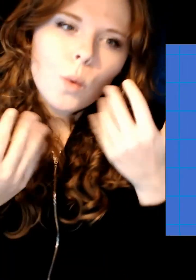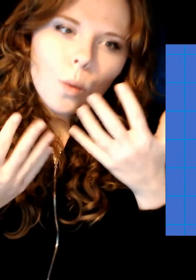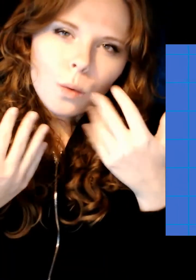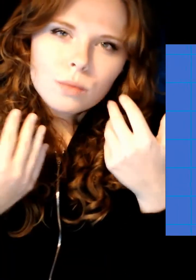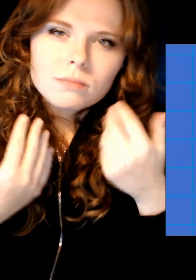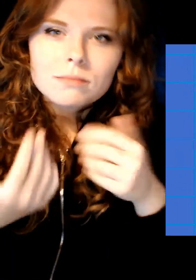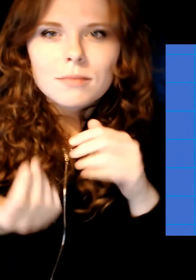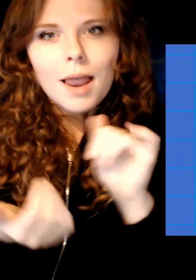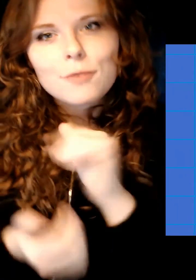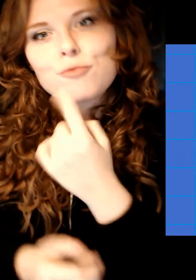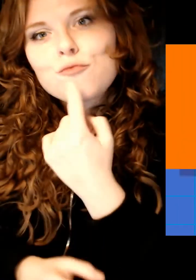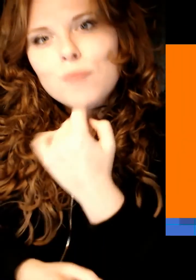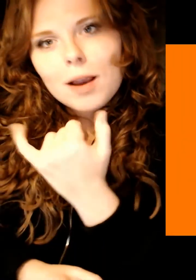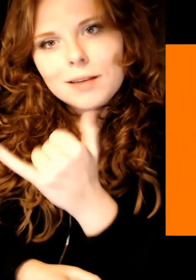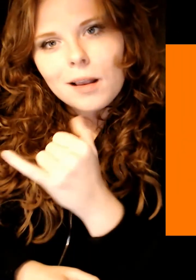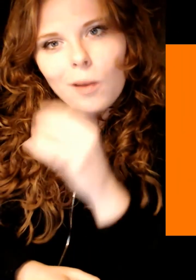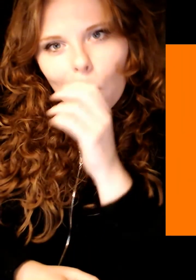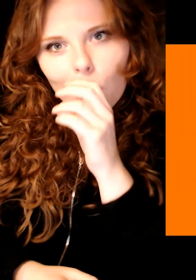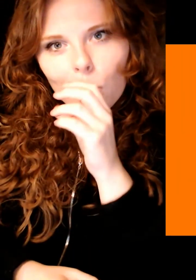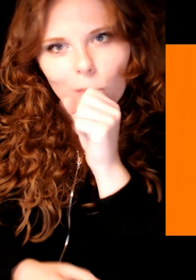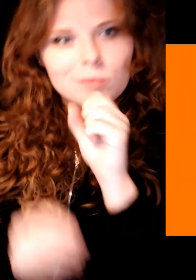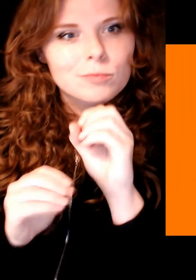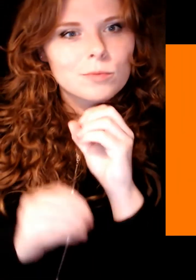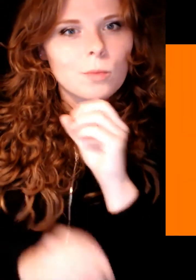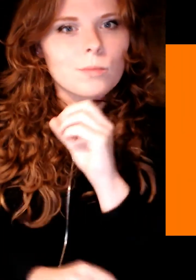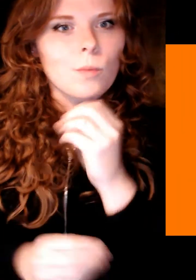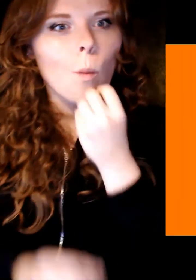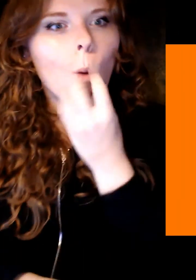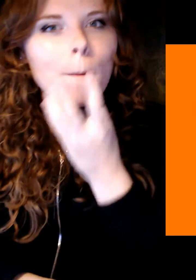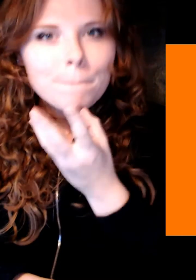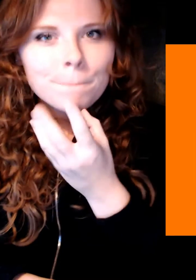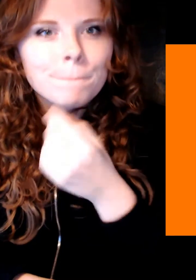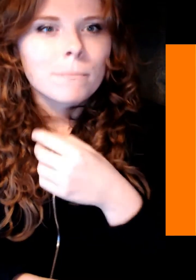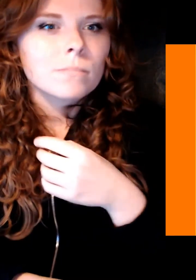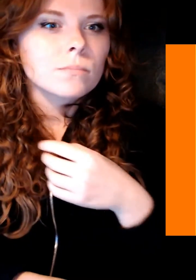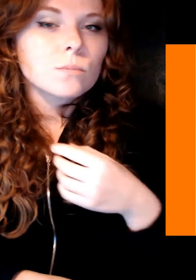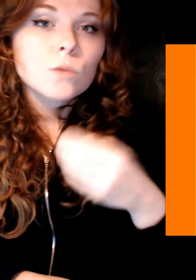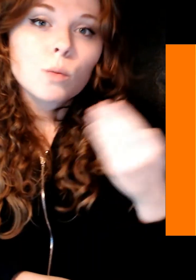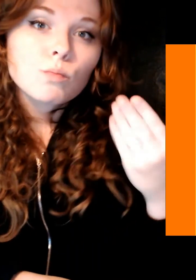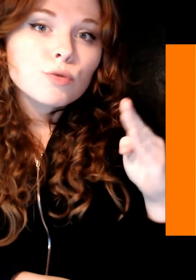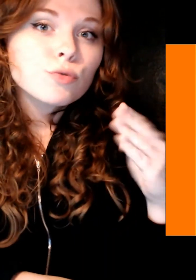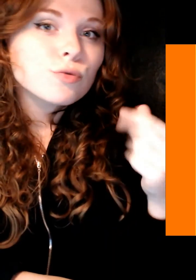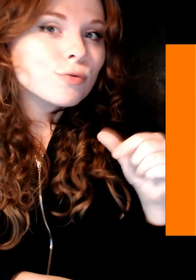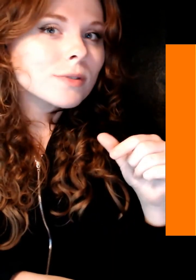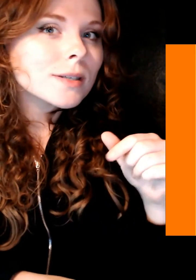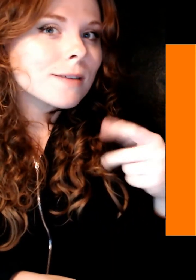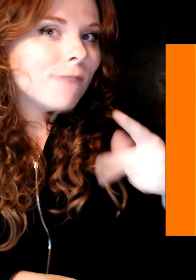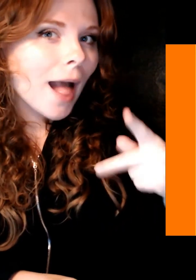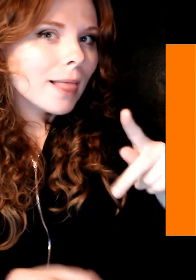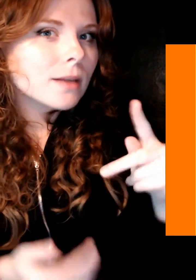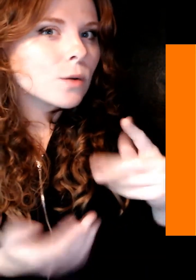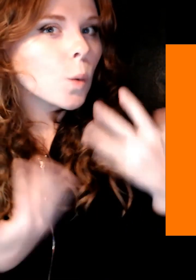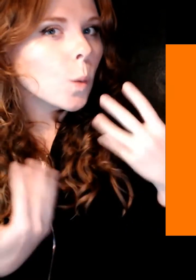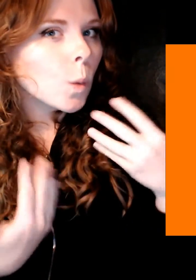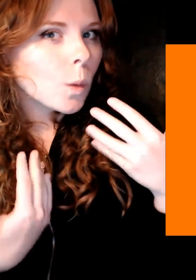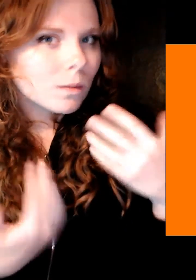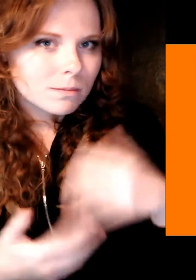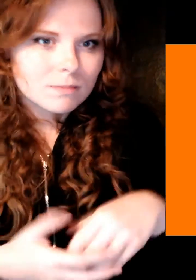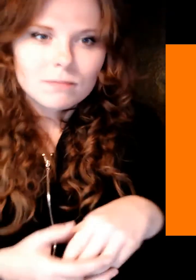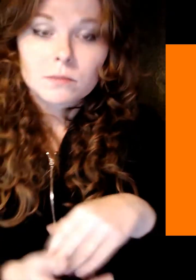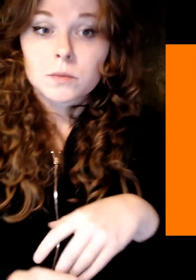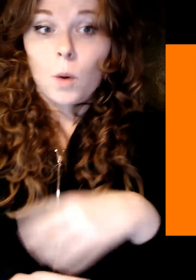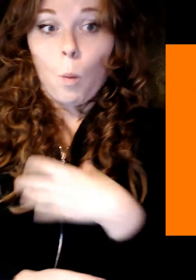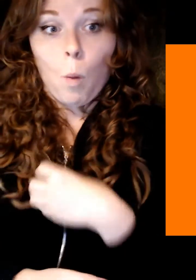Colors such as red, yellow, and orange are warm colors. Colors such as blue, green, and violet are cool colors.